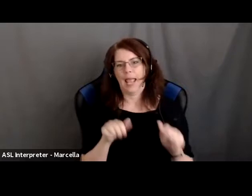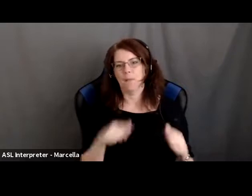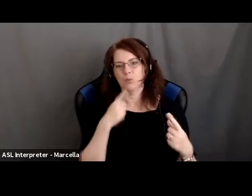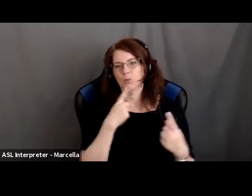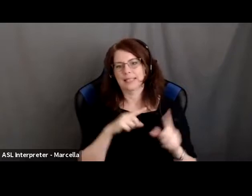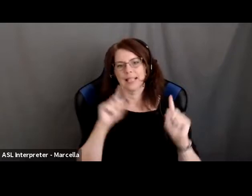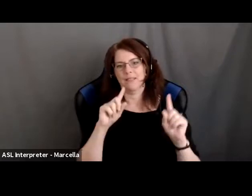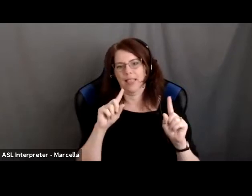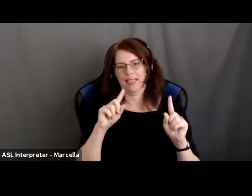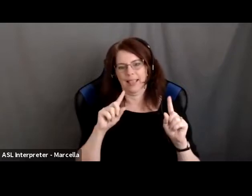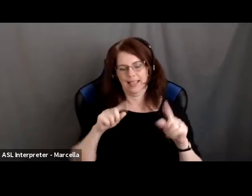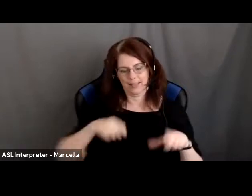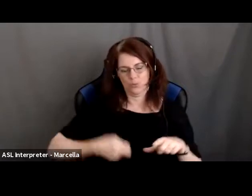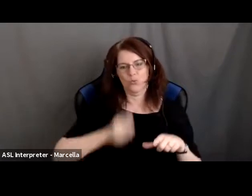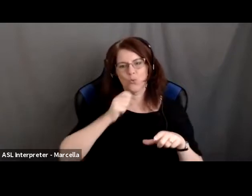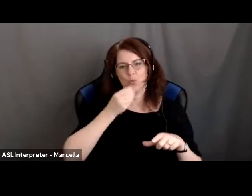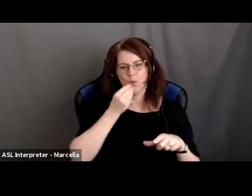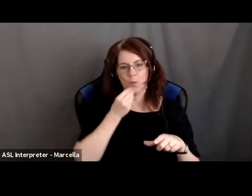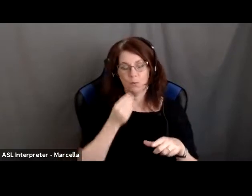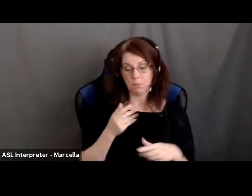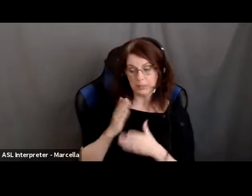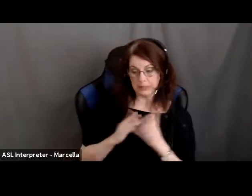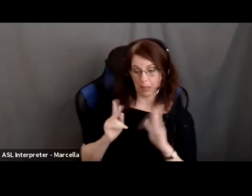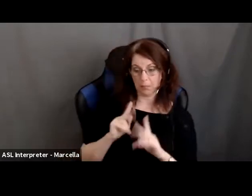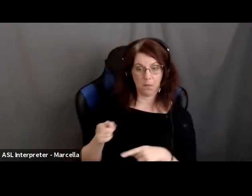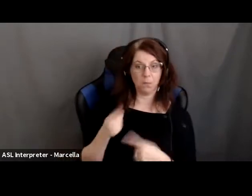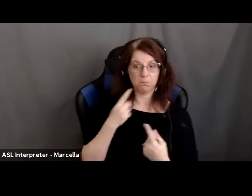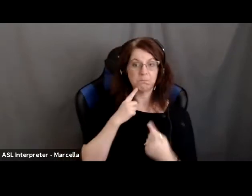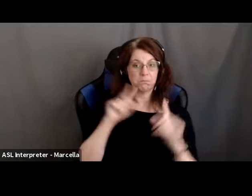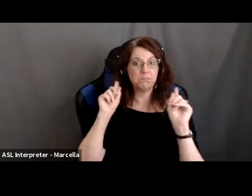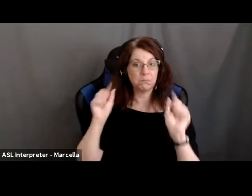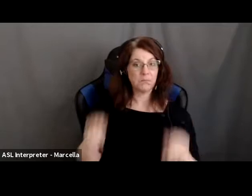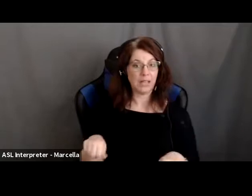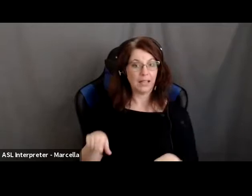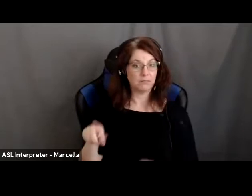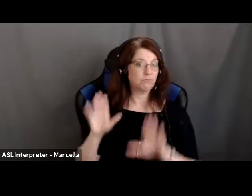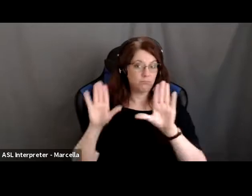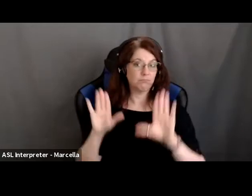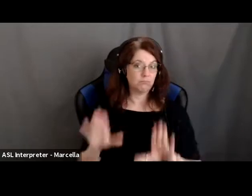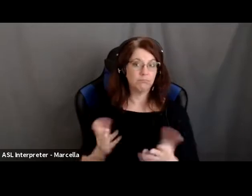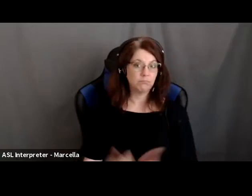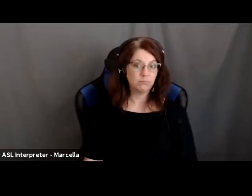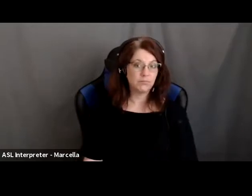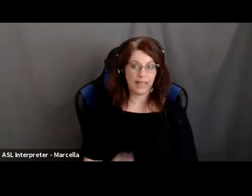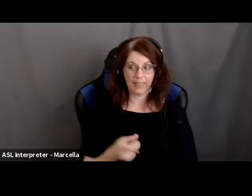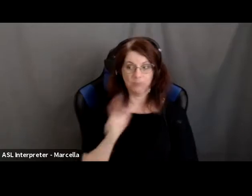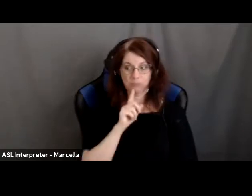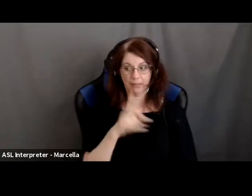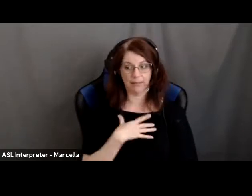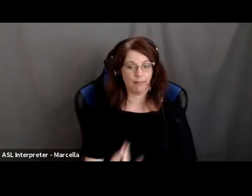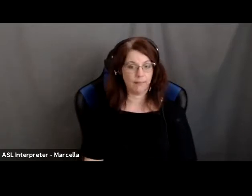scoop anything up. But I have seen people use this device to great success, and they really like